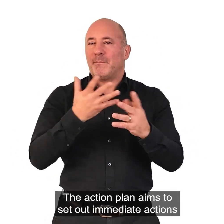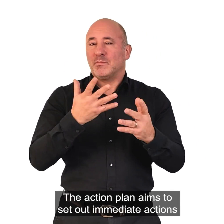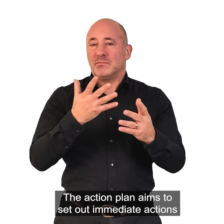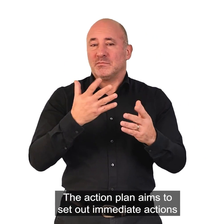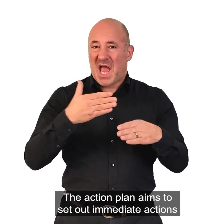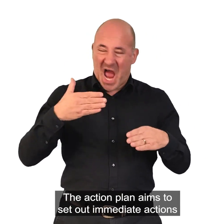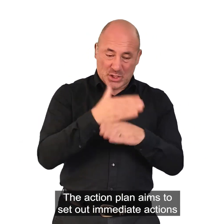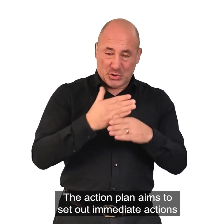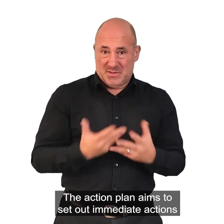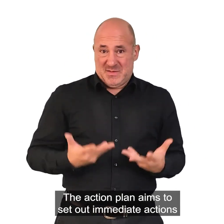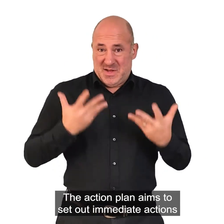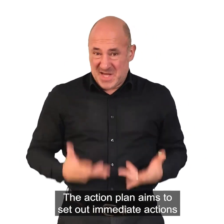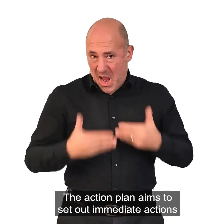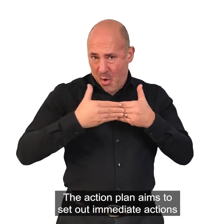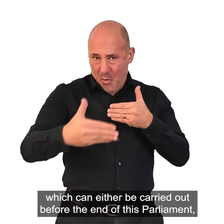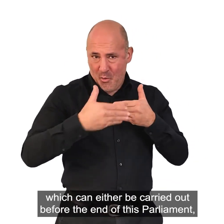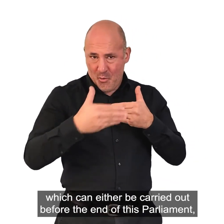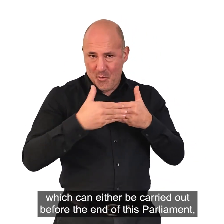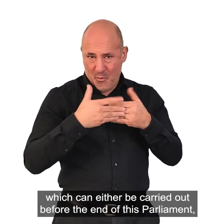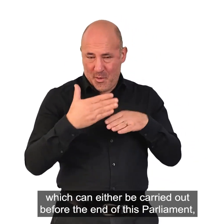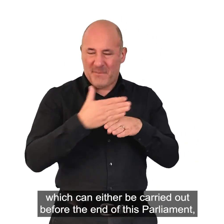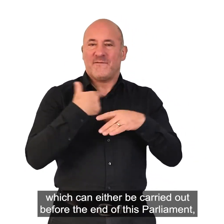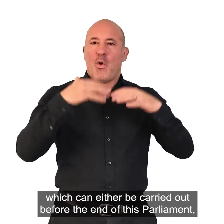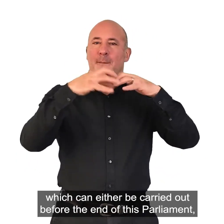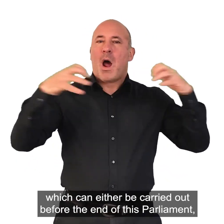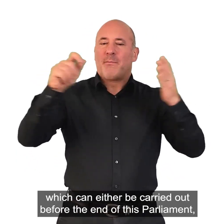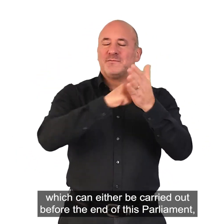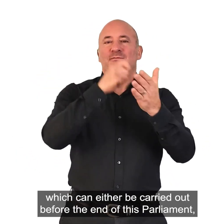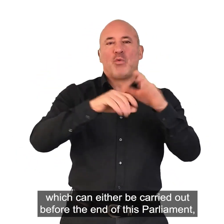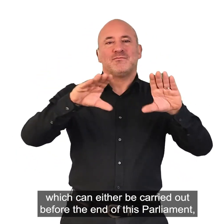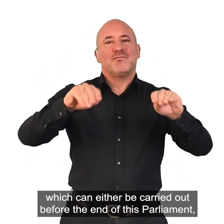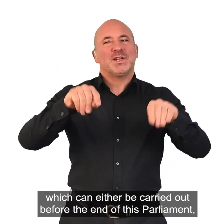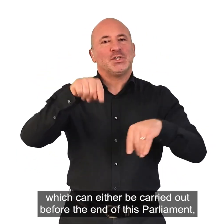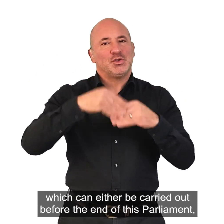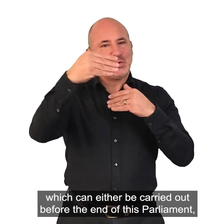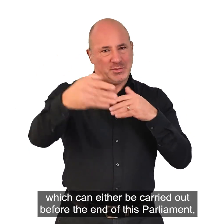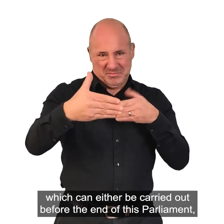out immediate actions, which can either be carried out before the end of this Parliament